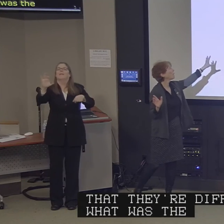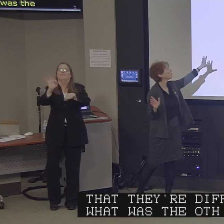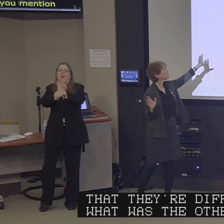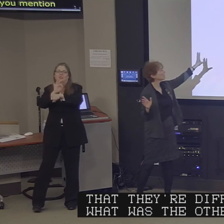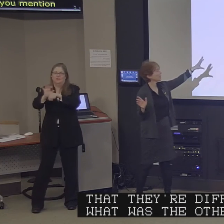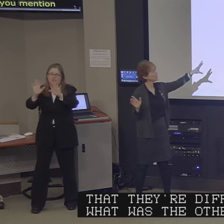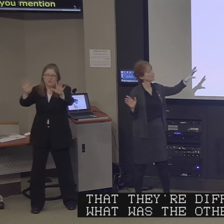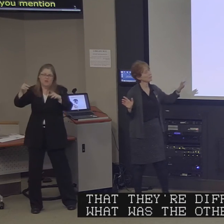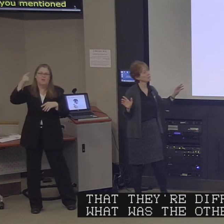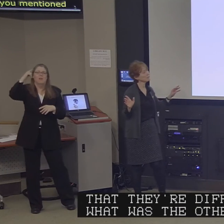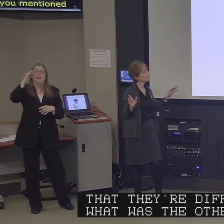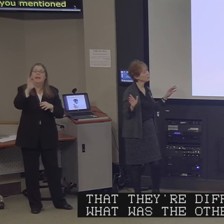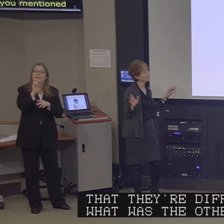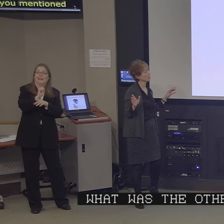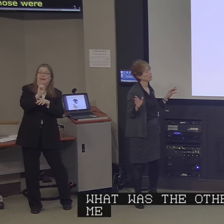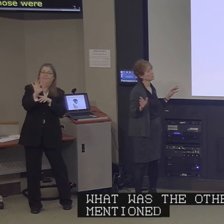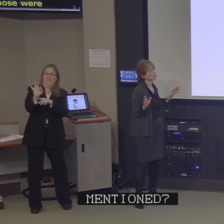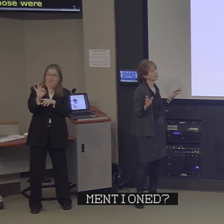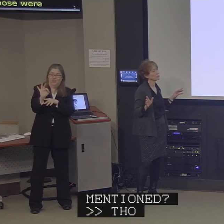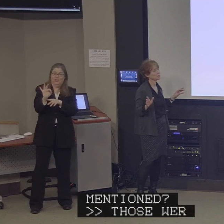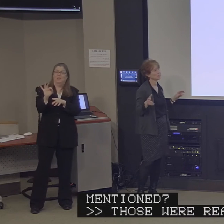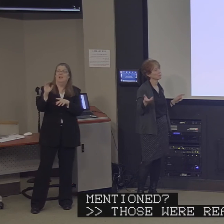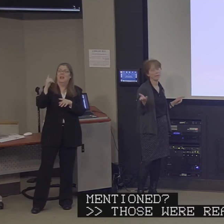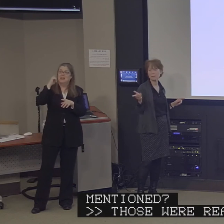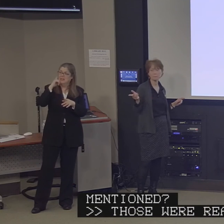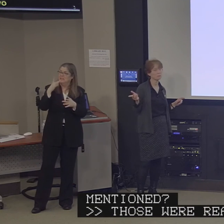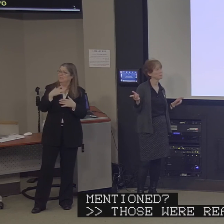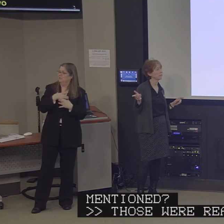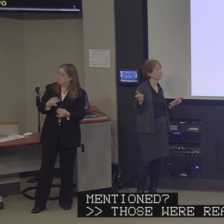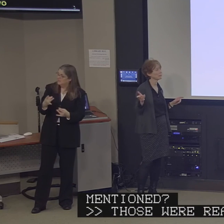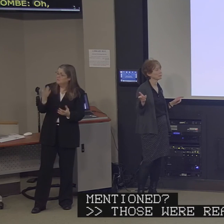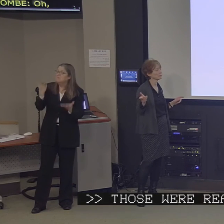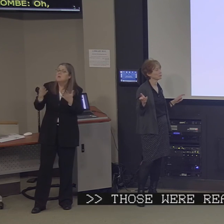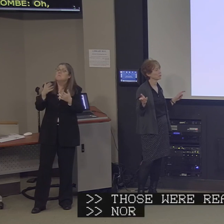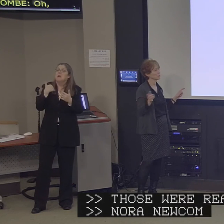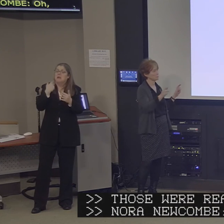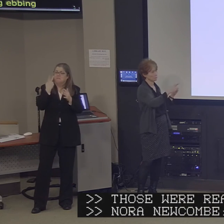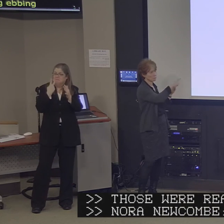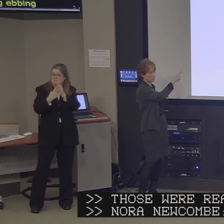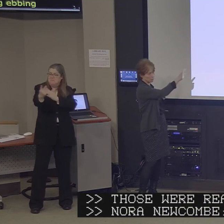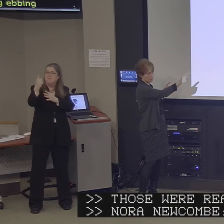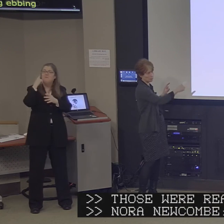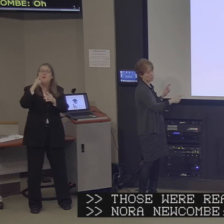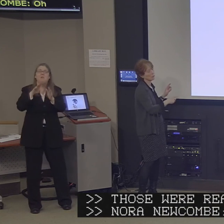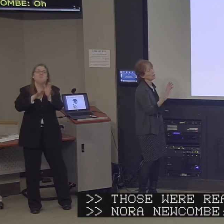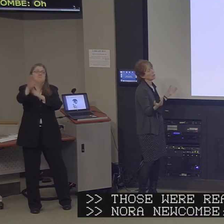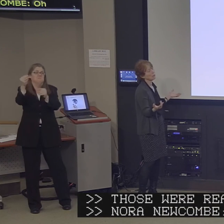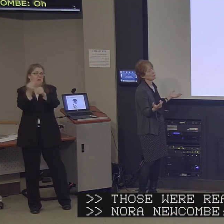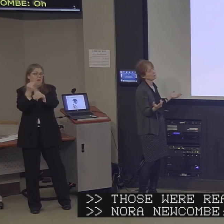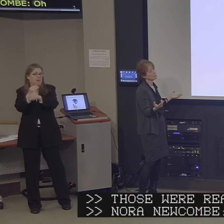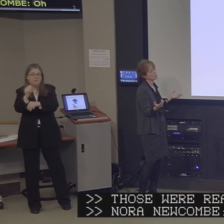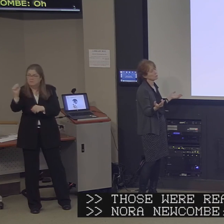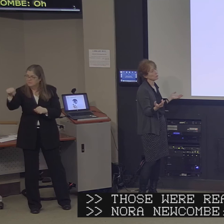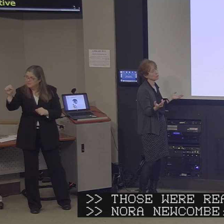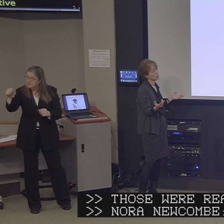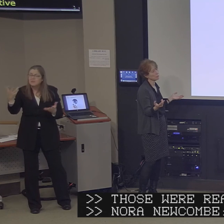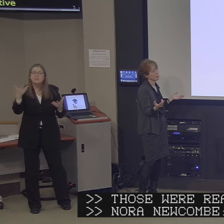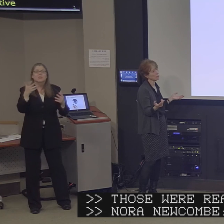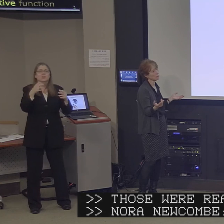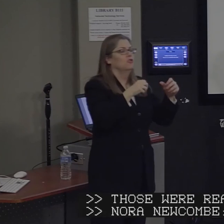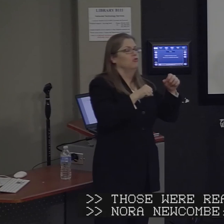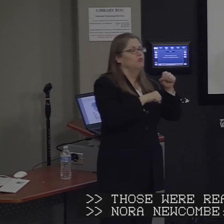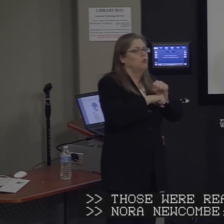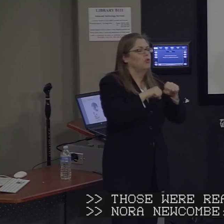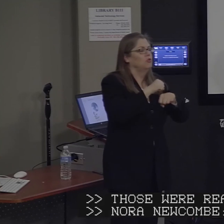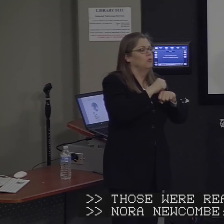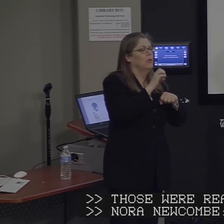function. Oh, well, an executive function, I think, is pretty interesting and may influence math skills. It's just that the structural equation model